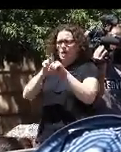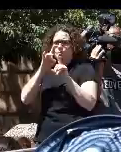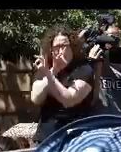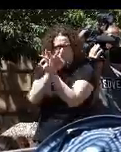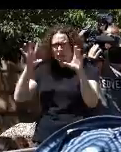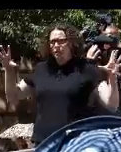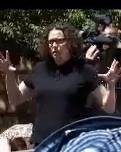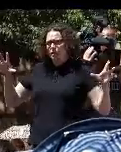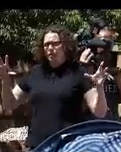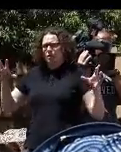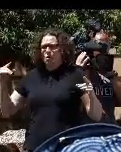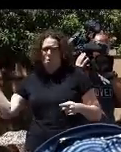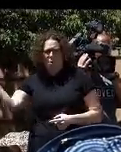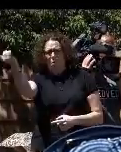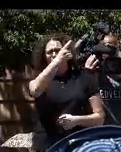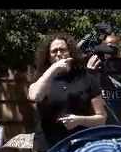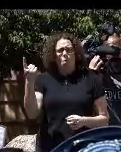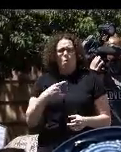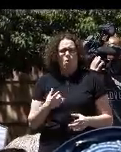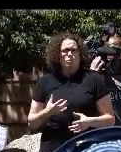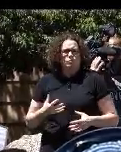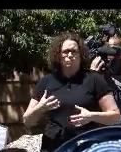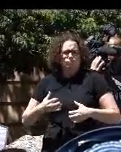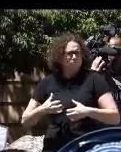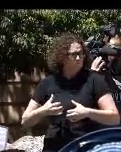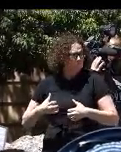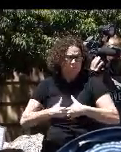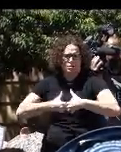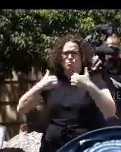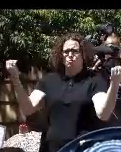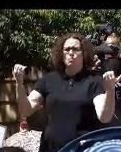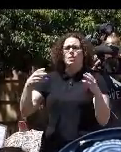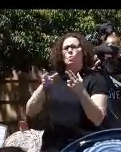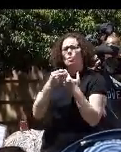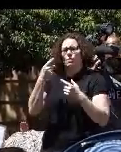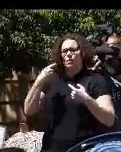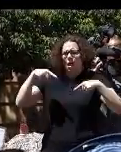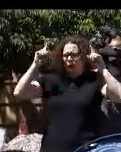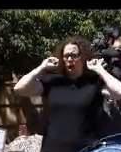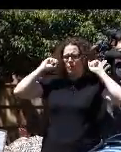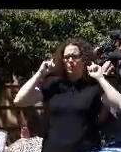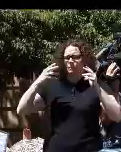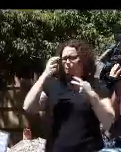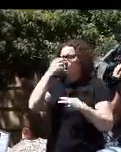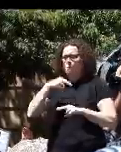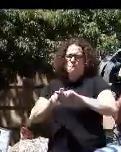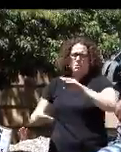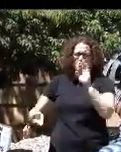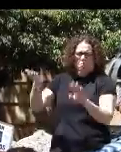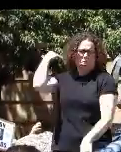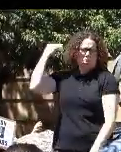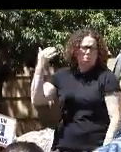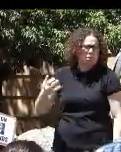united in our disapproval of the Abbott agenda of yesteryear.